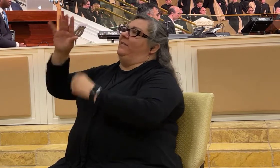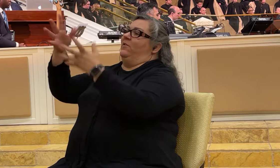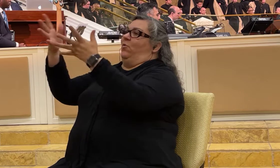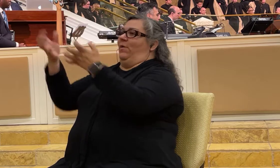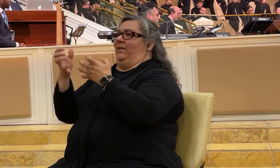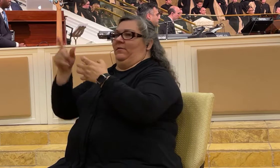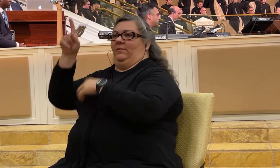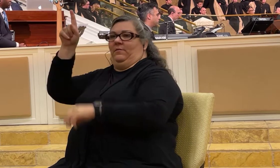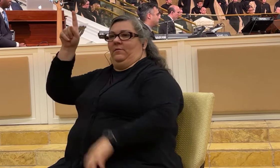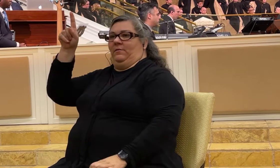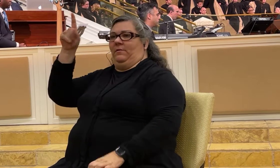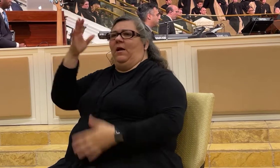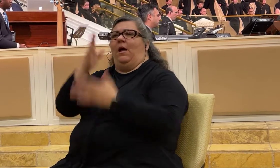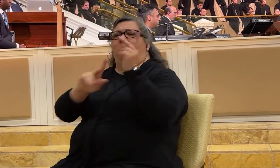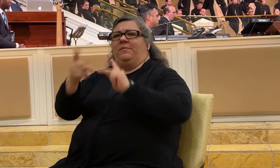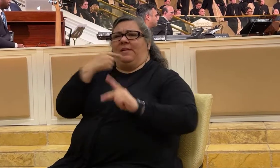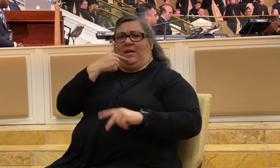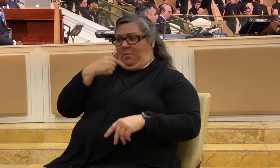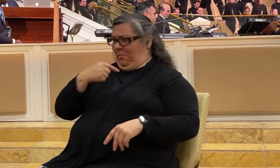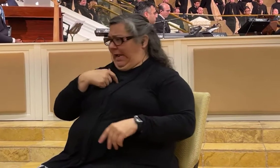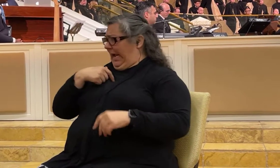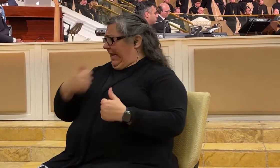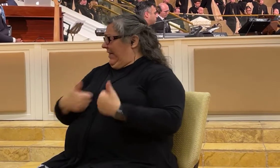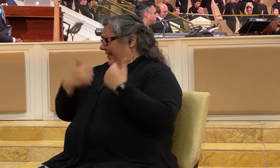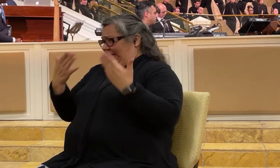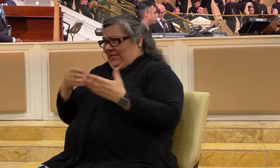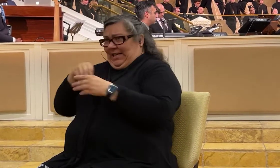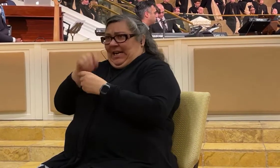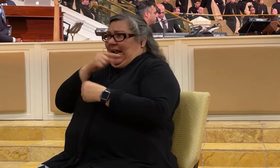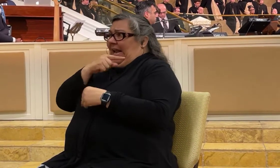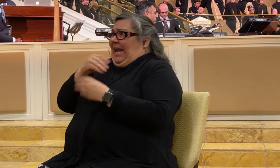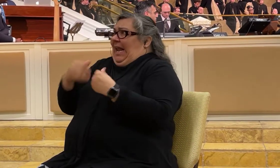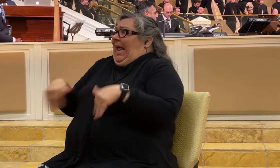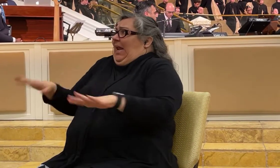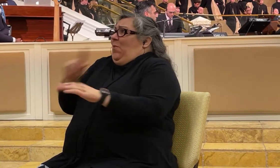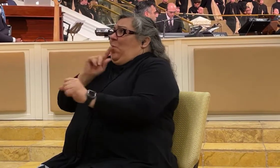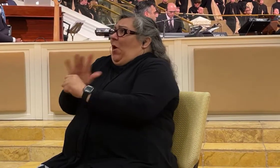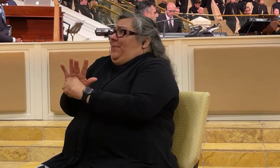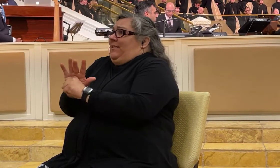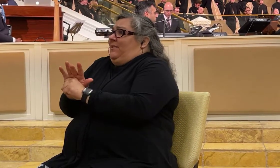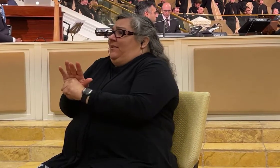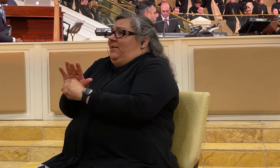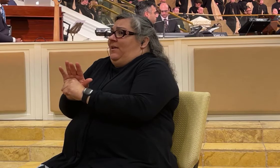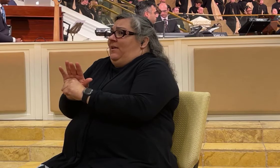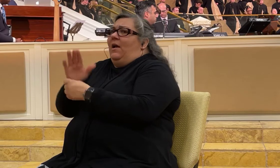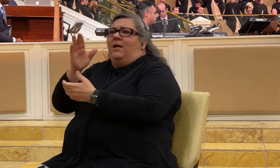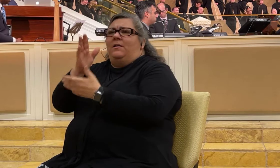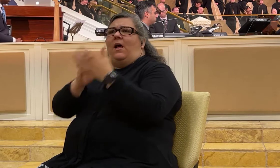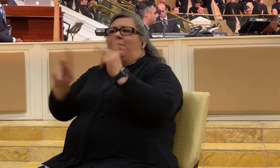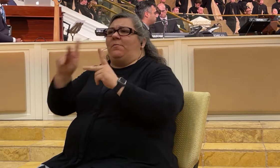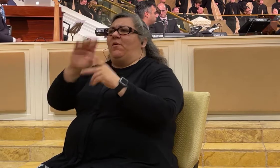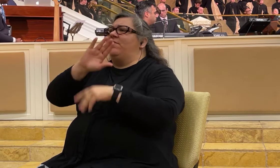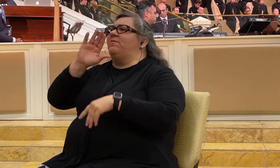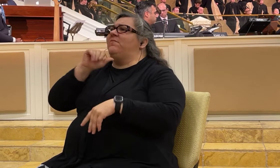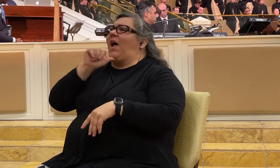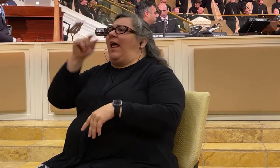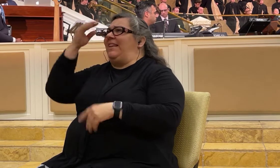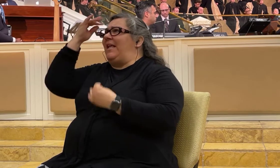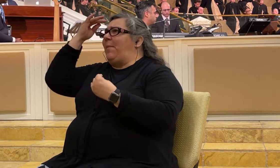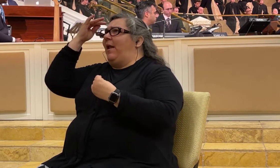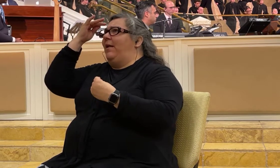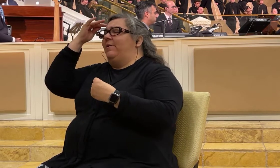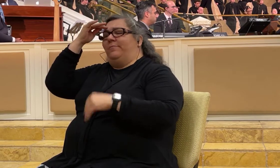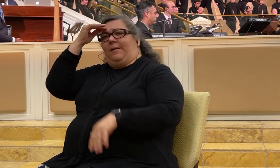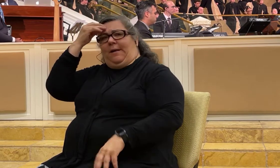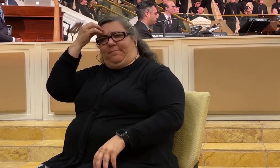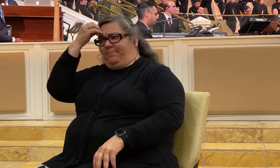will. Some may say, I don't know, I'm in the land of promise. Some of you don't even have, some people haven't even thought enough about that to even